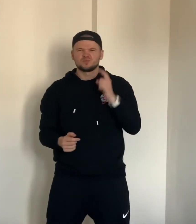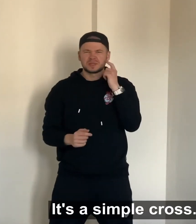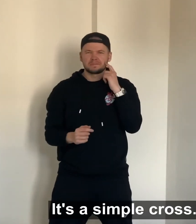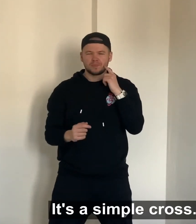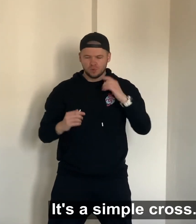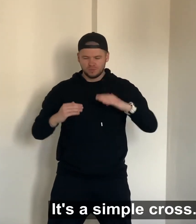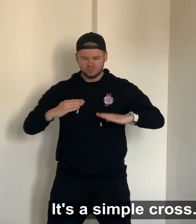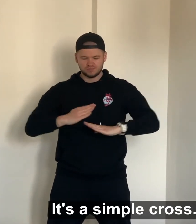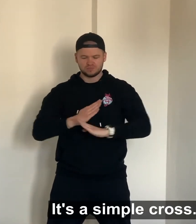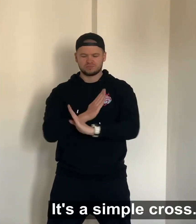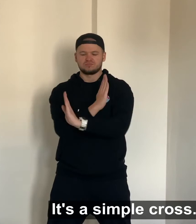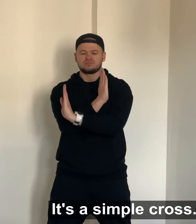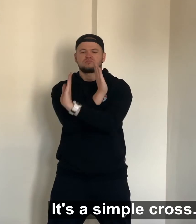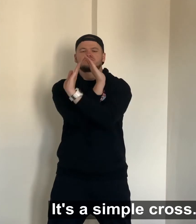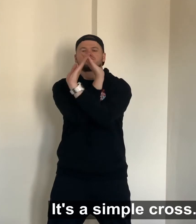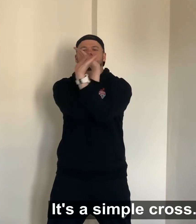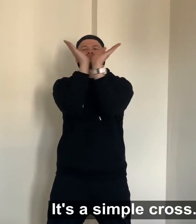It's a simple cross.